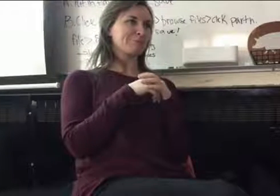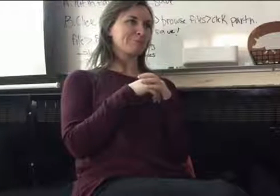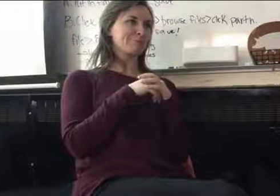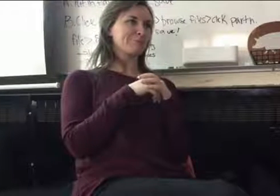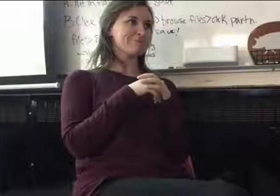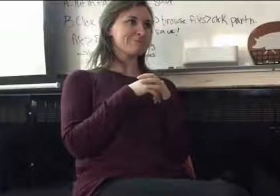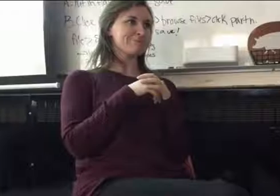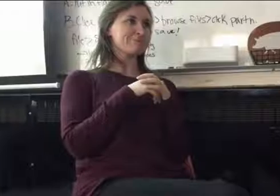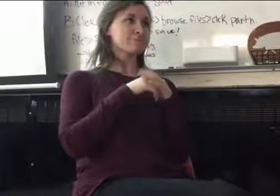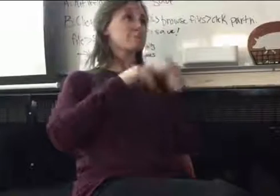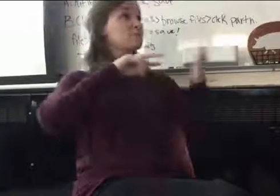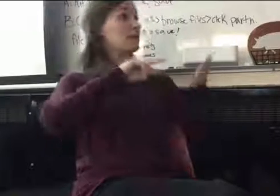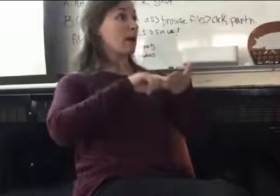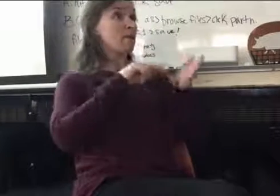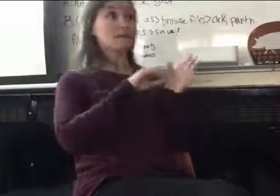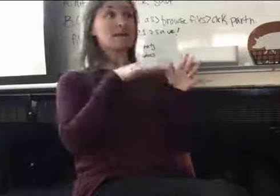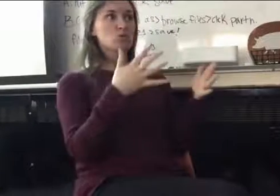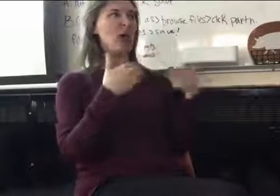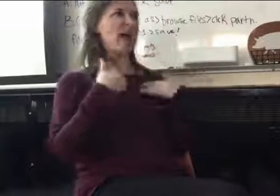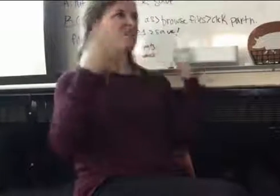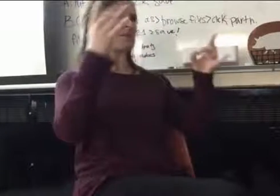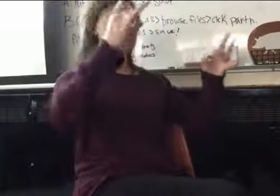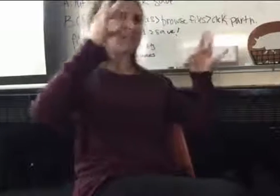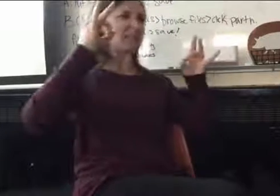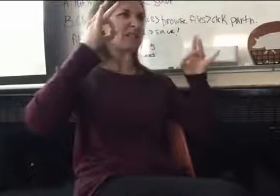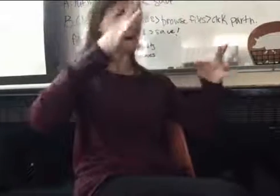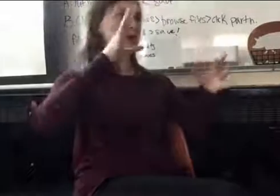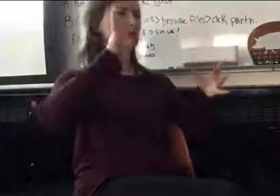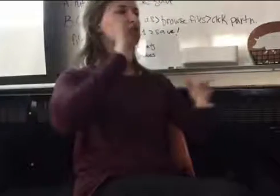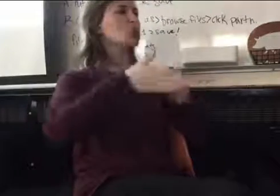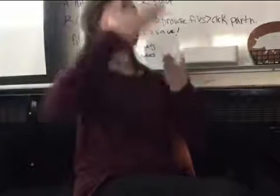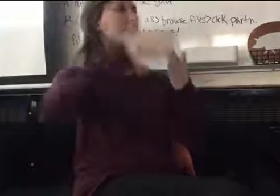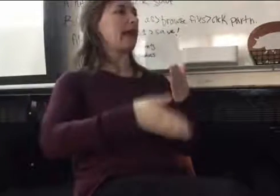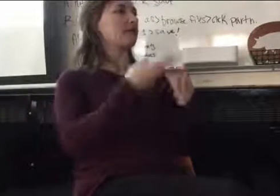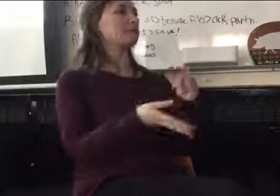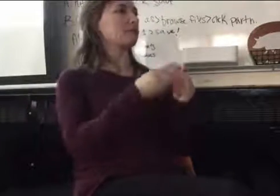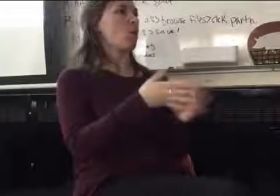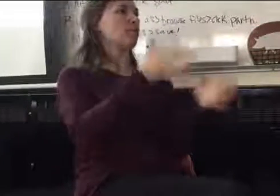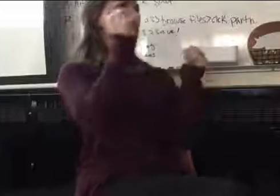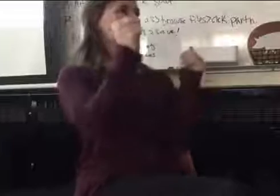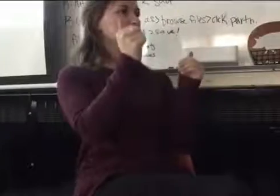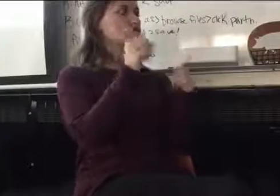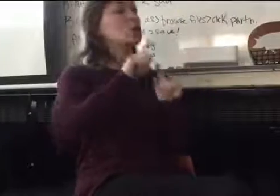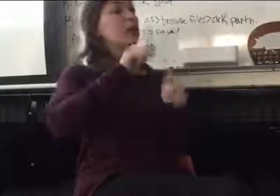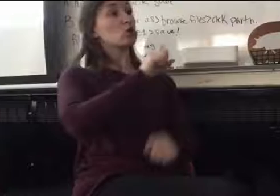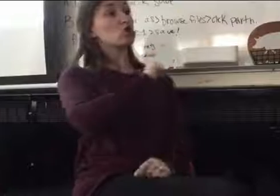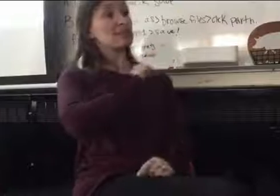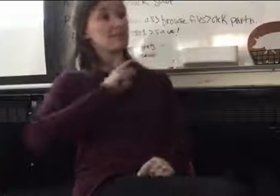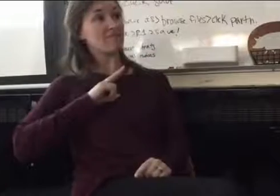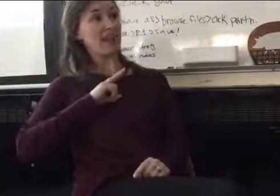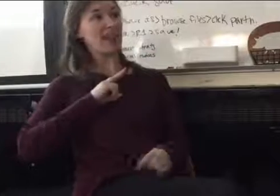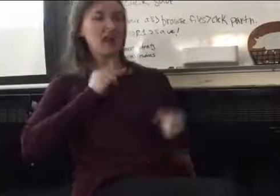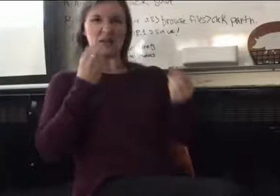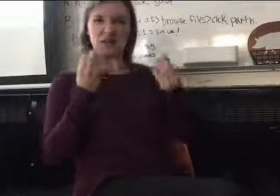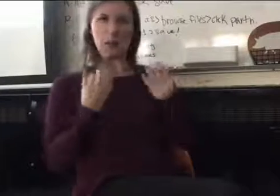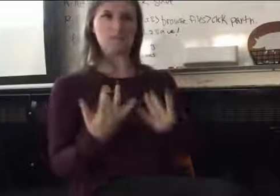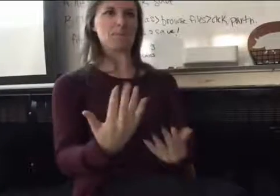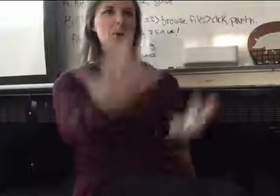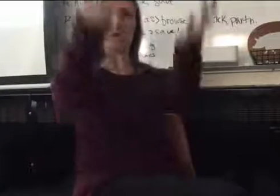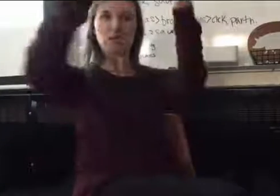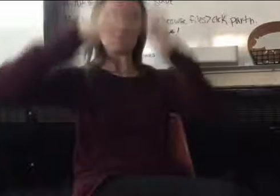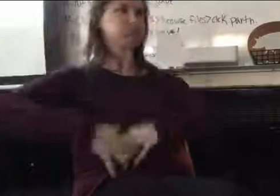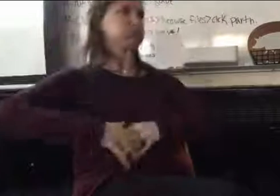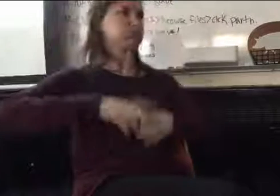Basically, make it as terrible as it can be so it gets done faster. So he goes throughout Savannah and he burns the whole place to the